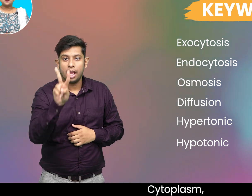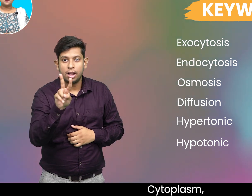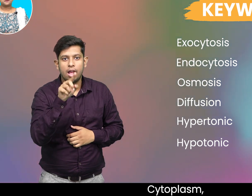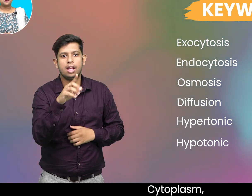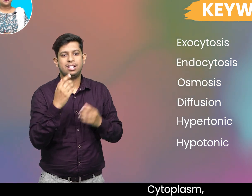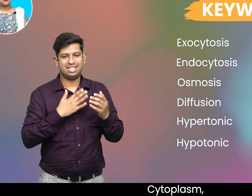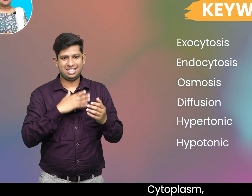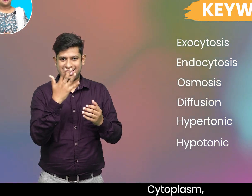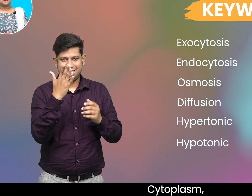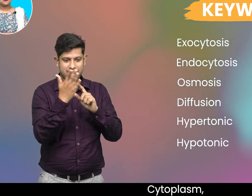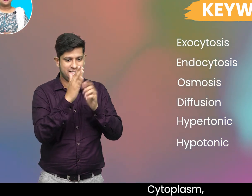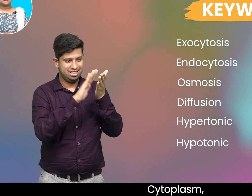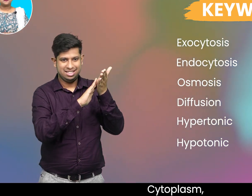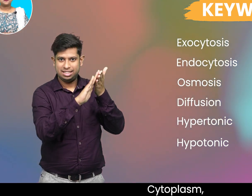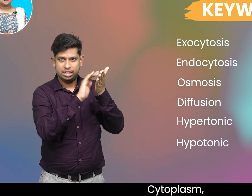cytoplasm,